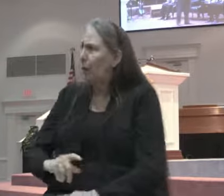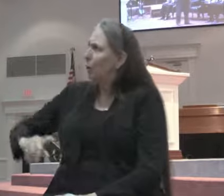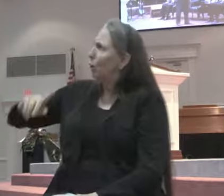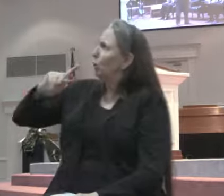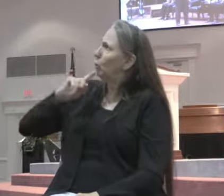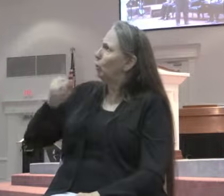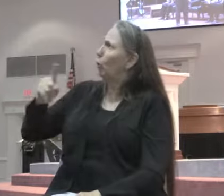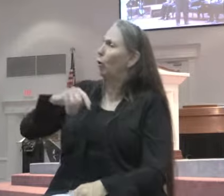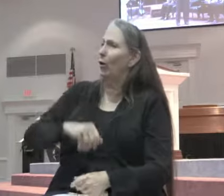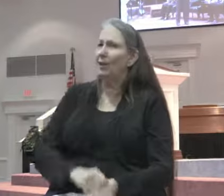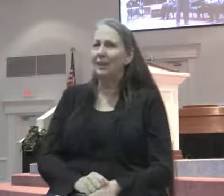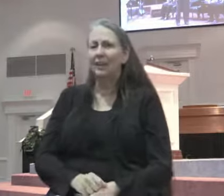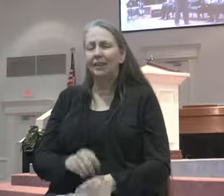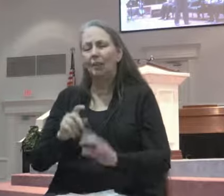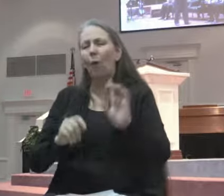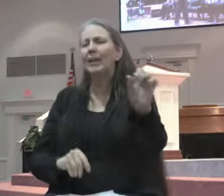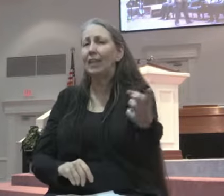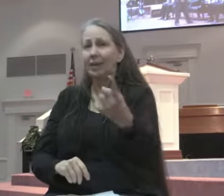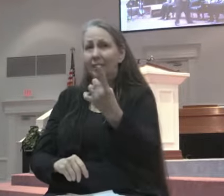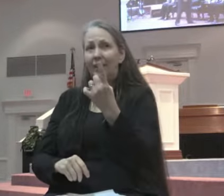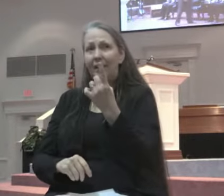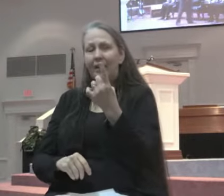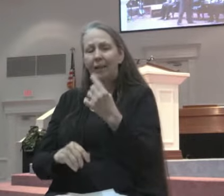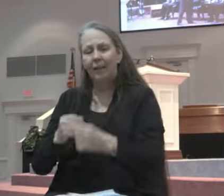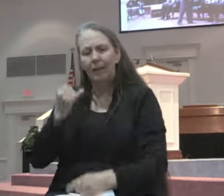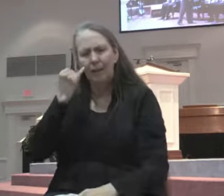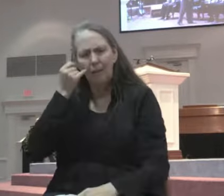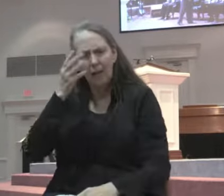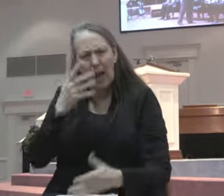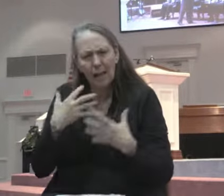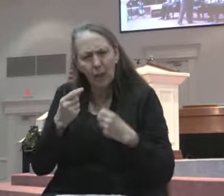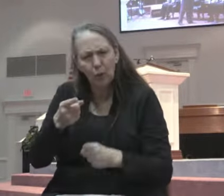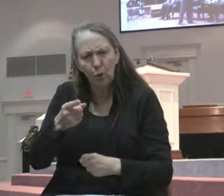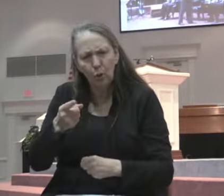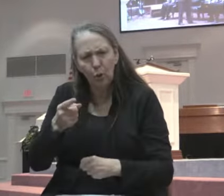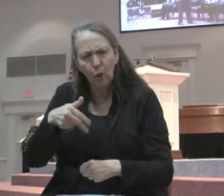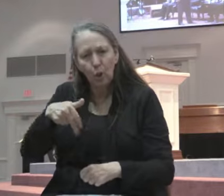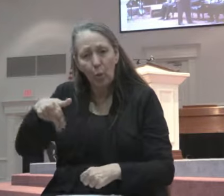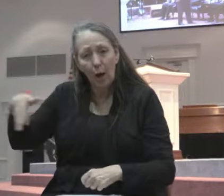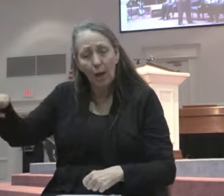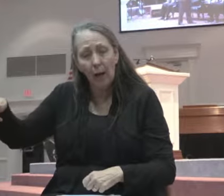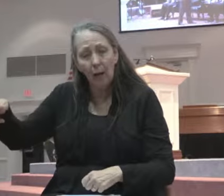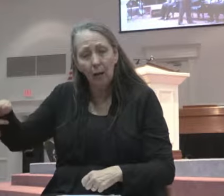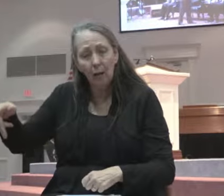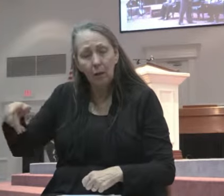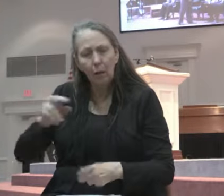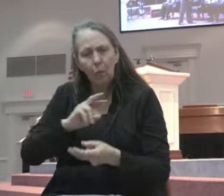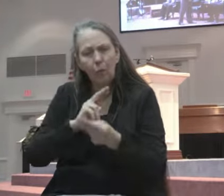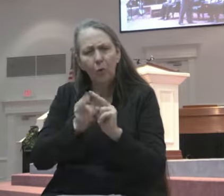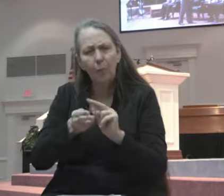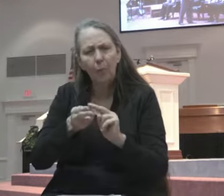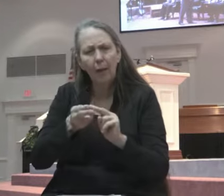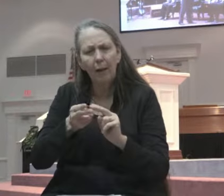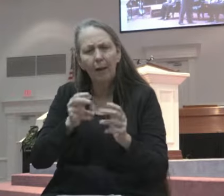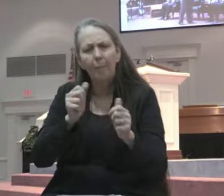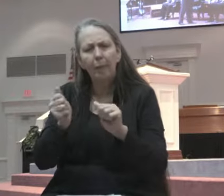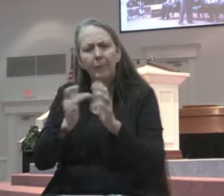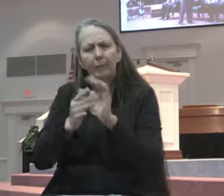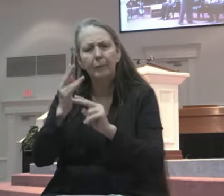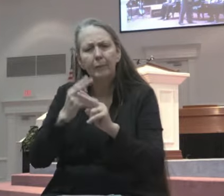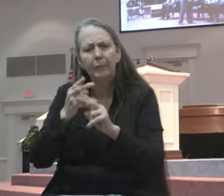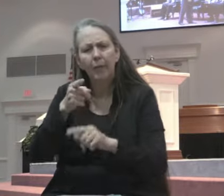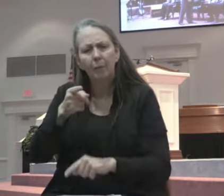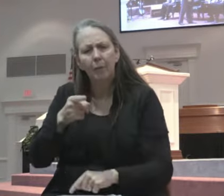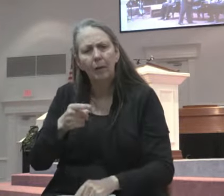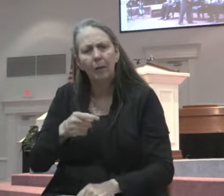sure. And I started turning away and I said, if God heals you and you walk out of here, will you repent of your sins and get